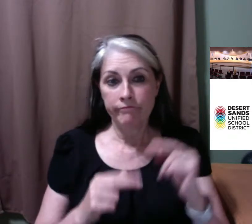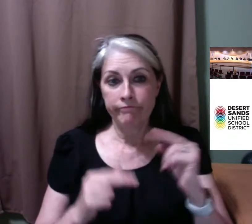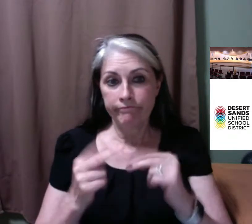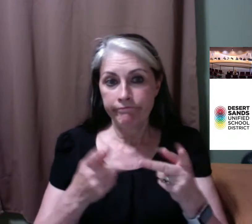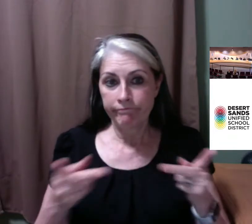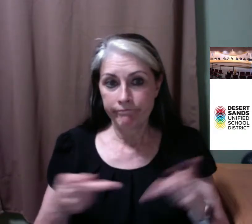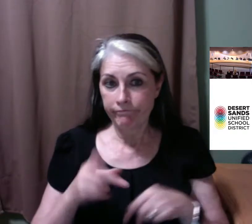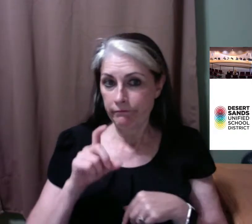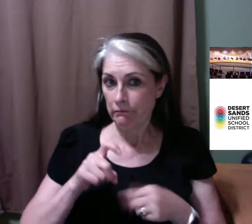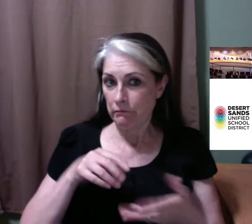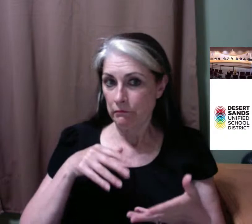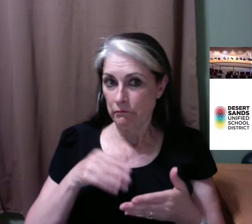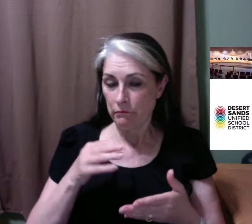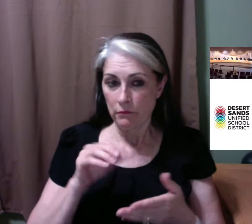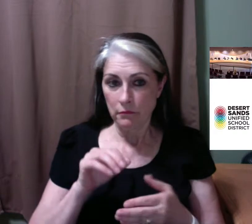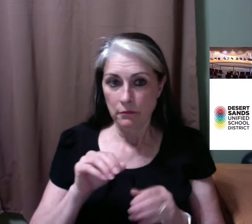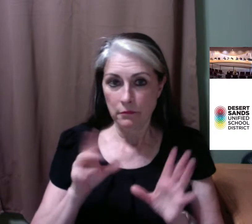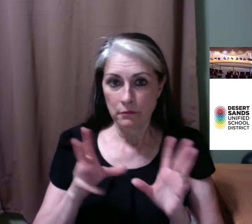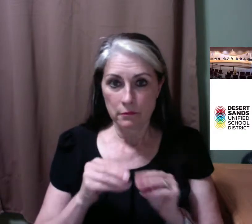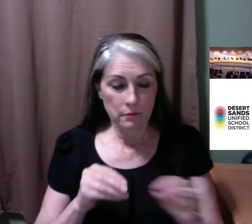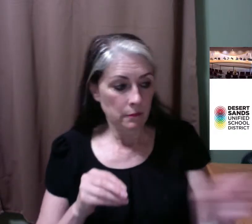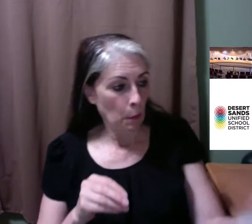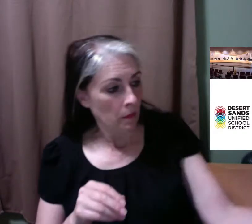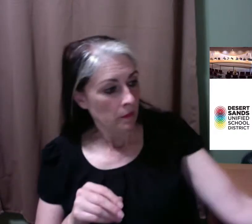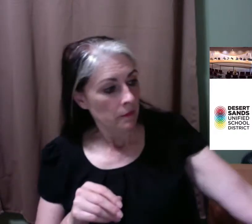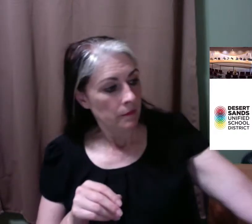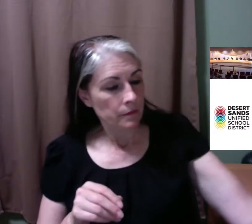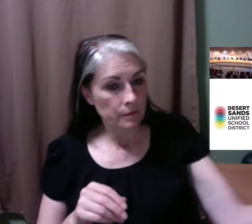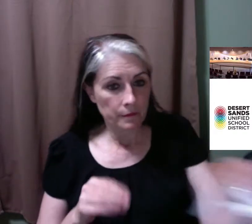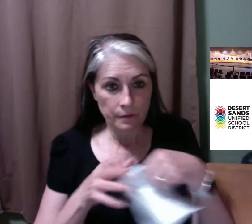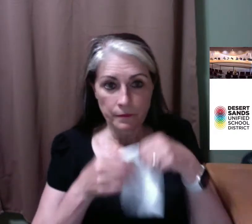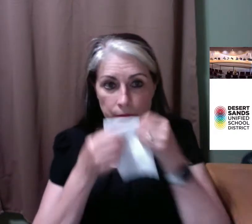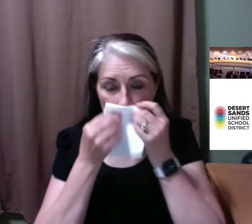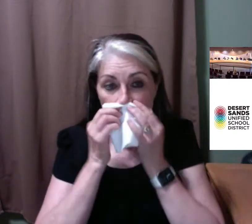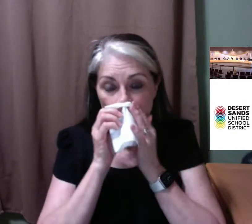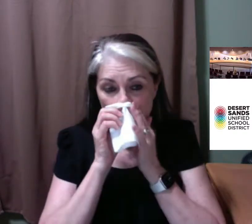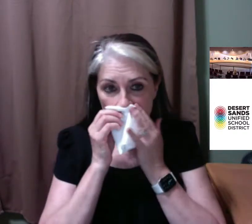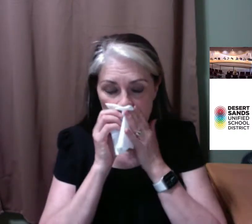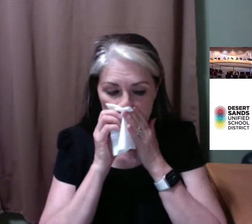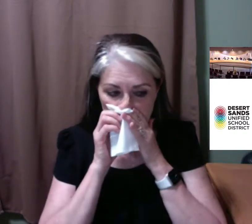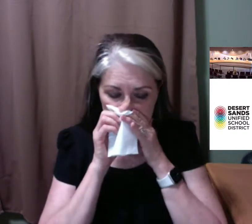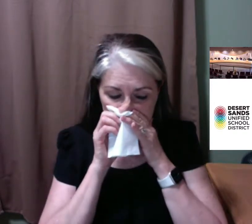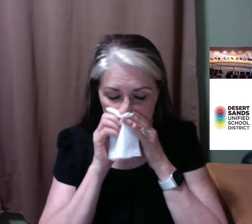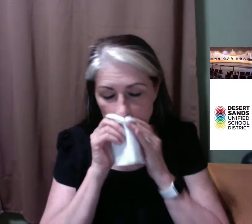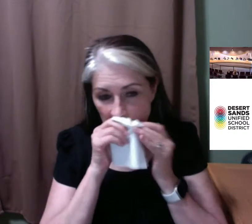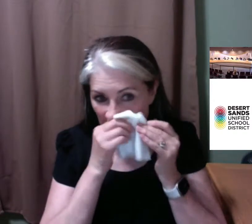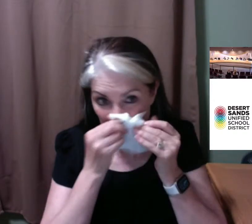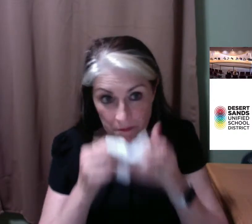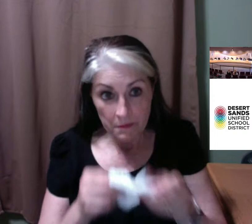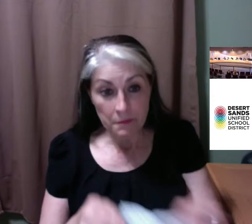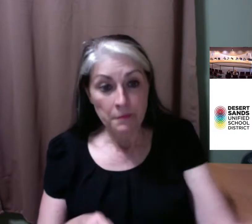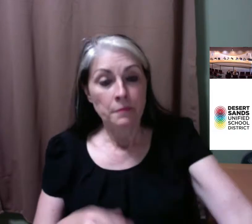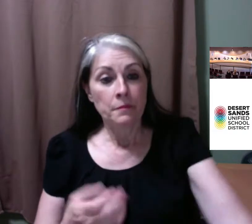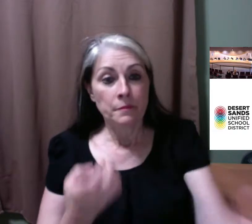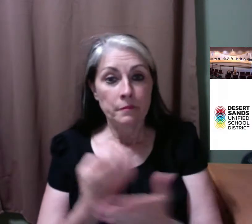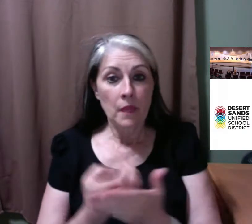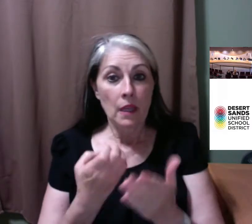study session and maybe the notes on them on our website. So the economic horizon.